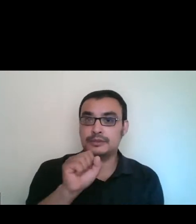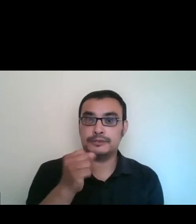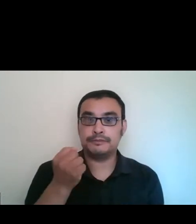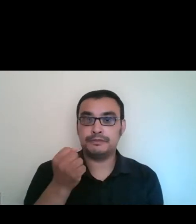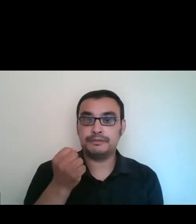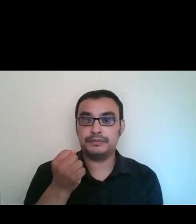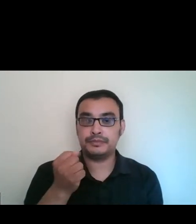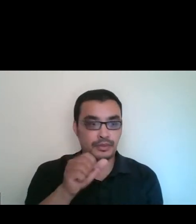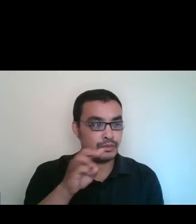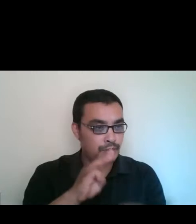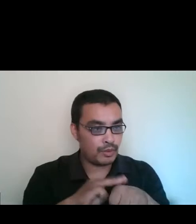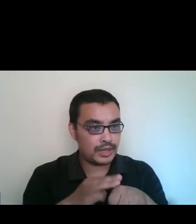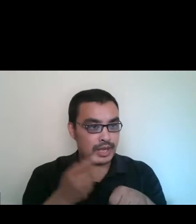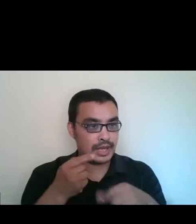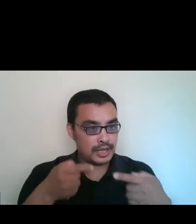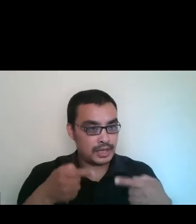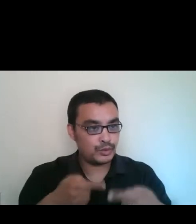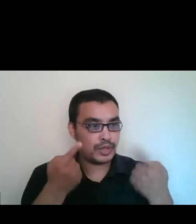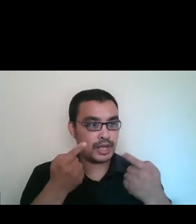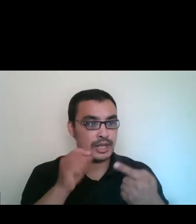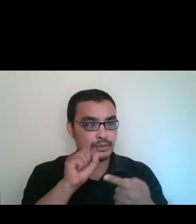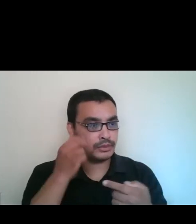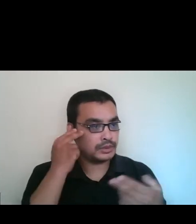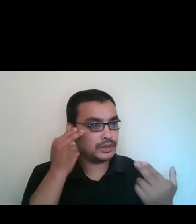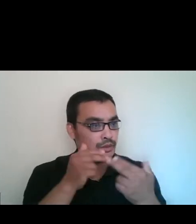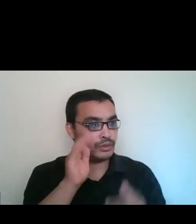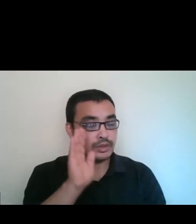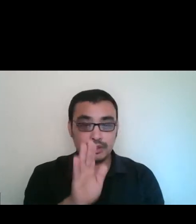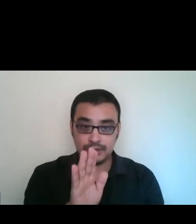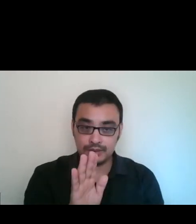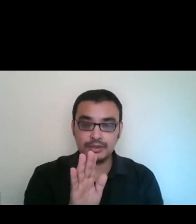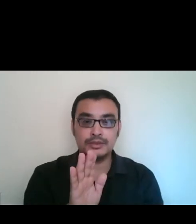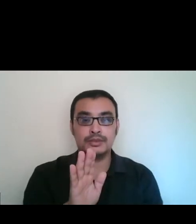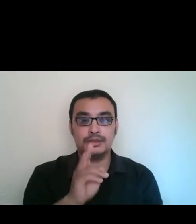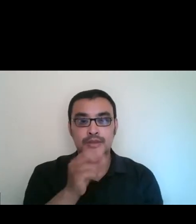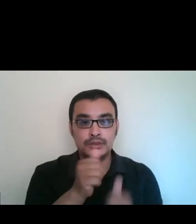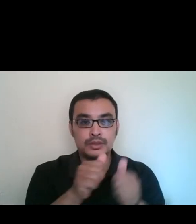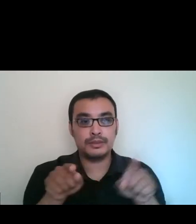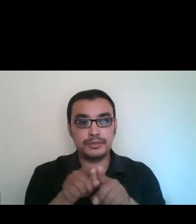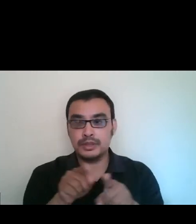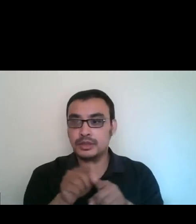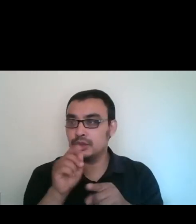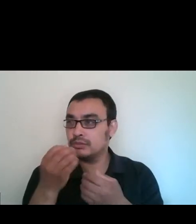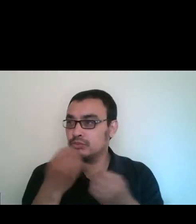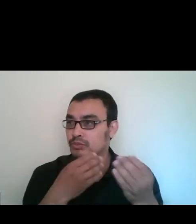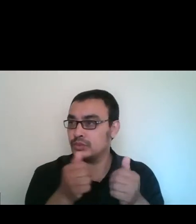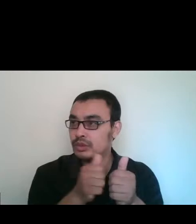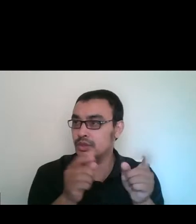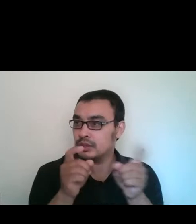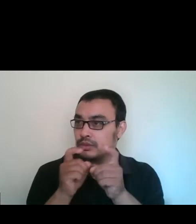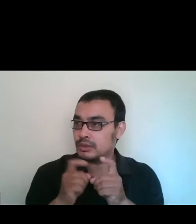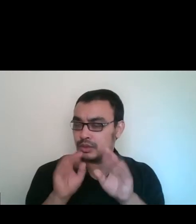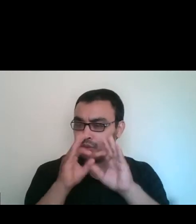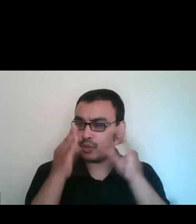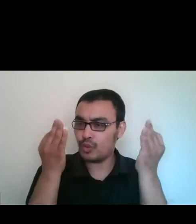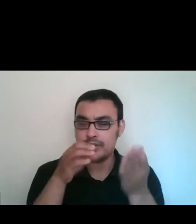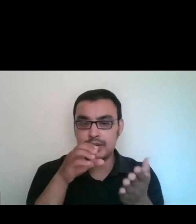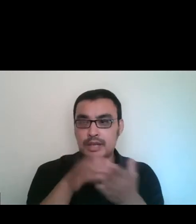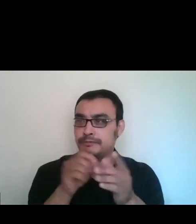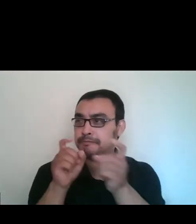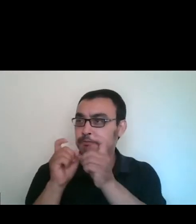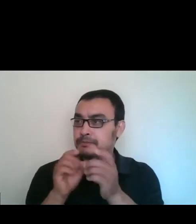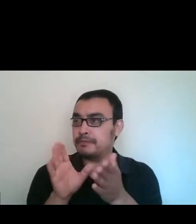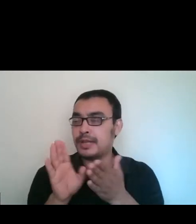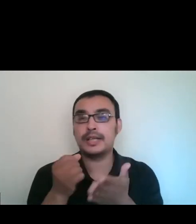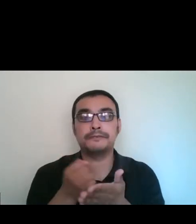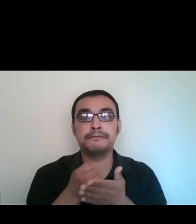the opportunities and the challenges that you identify. And indeed, this will contribute to the discussion during the Global Land Forum.